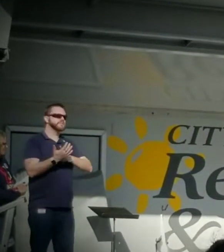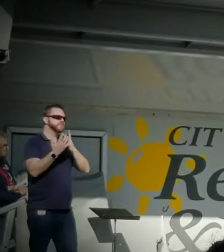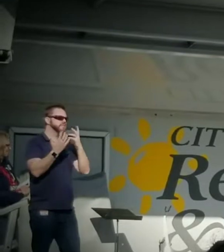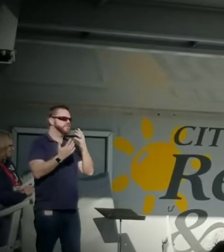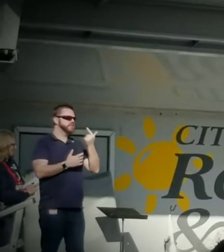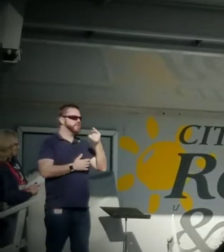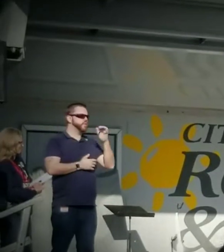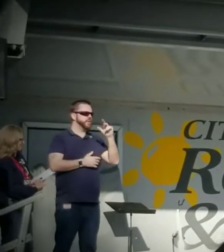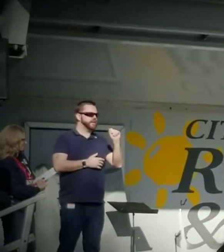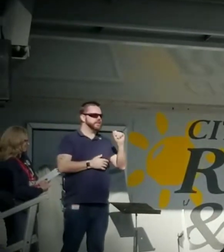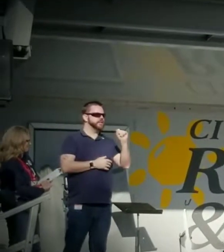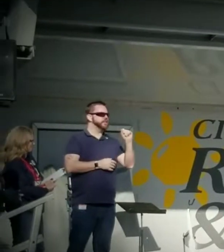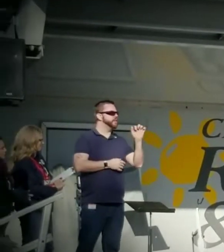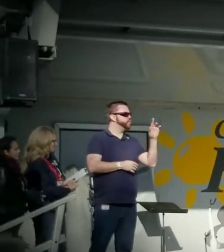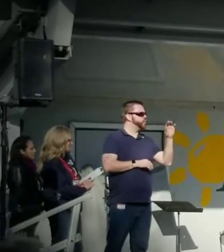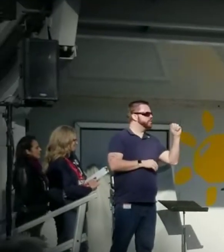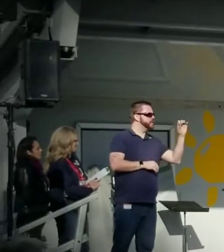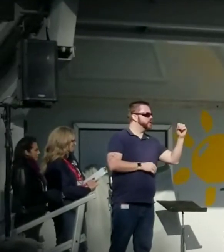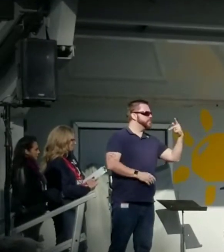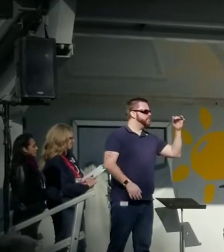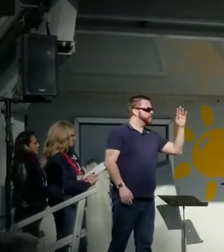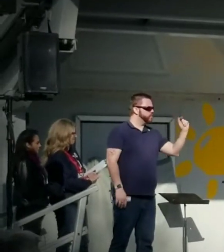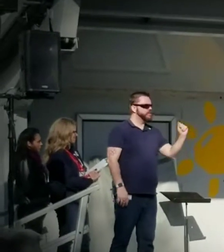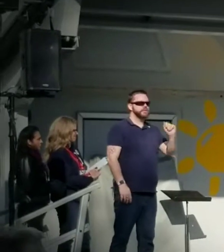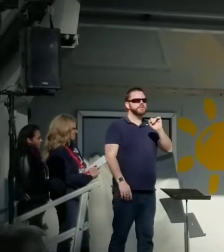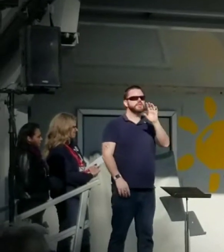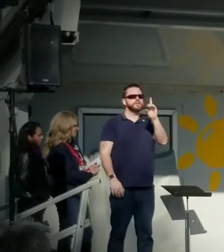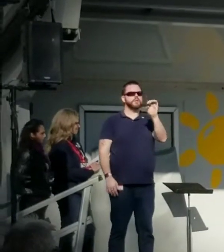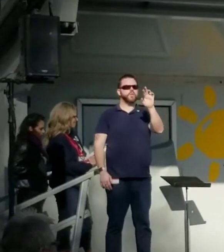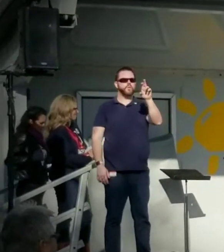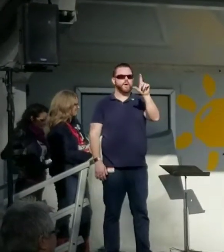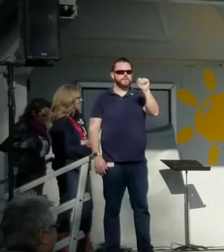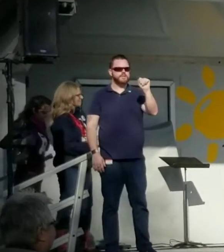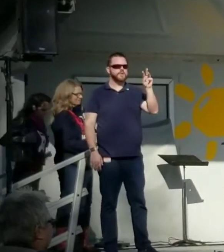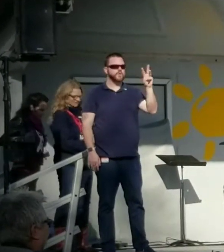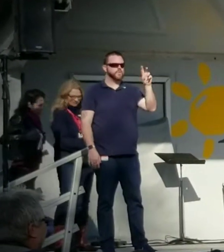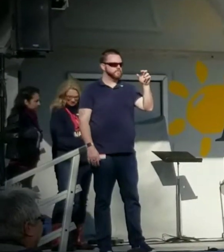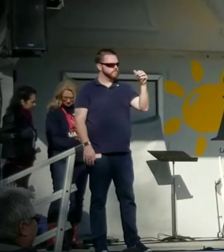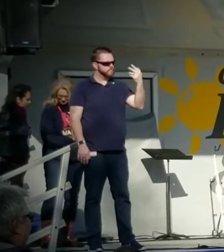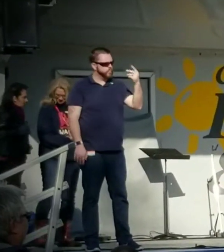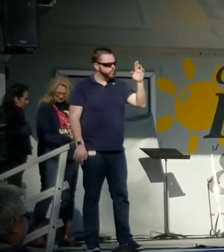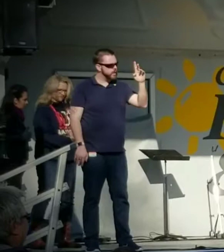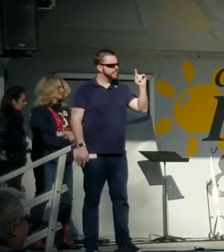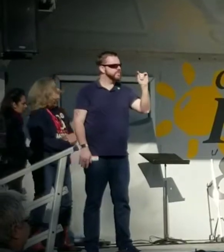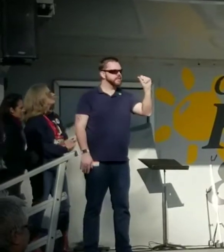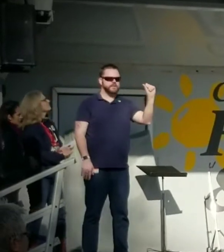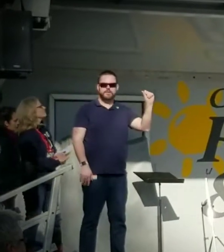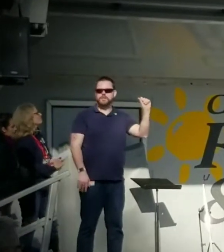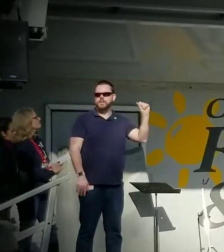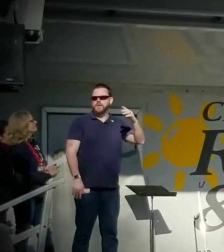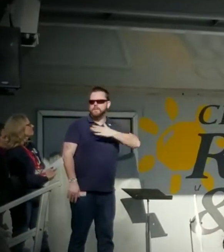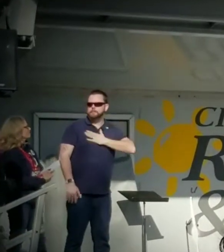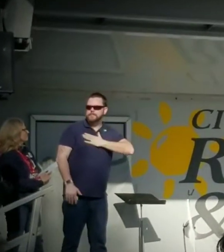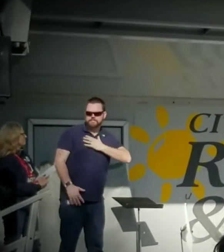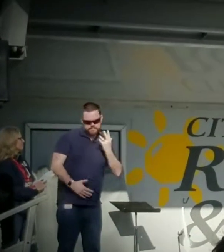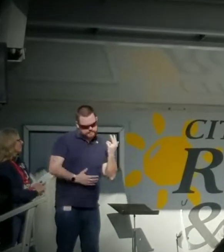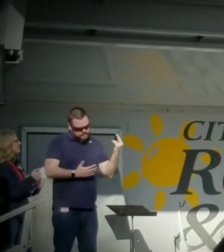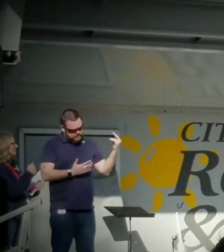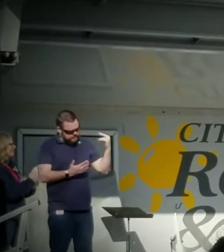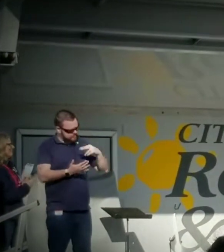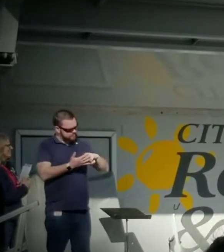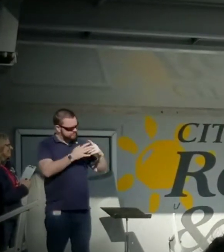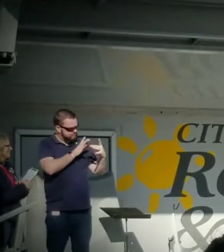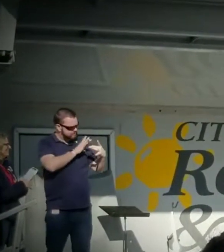Steinem, Rosa Parks, Dolores Huerta. So please, come stand on my